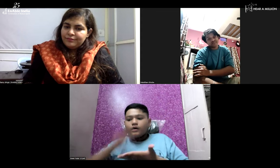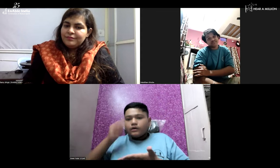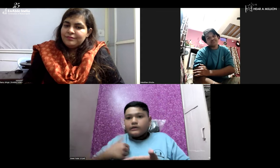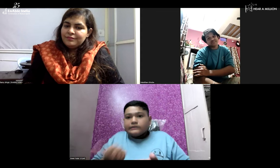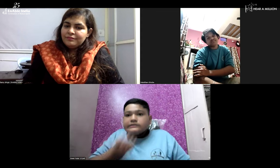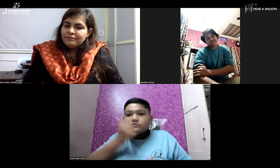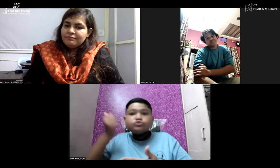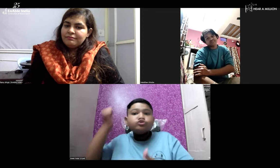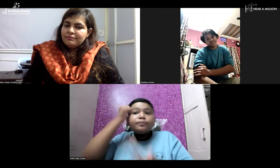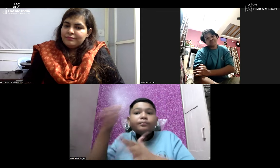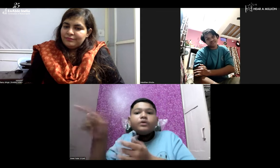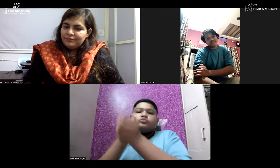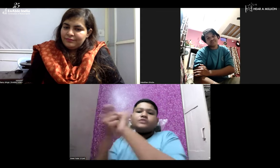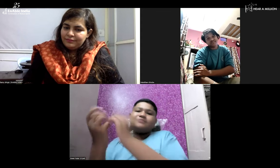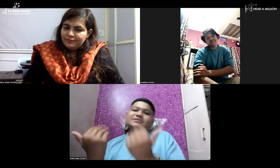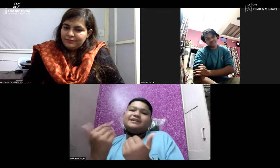we'll just